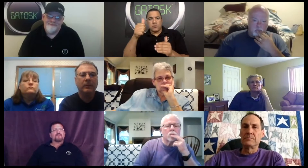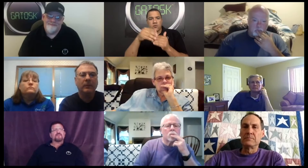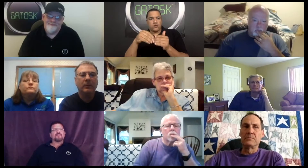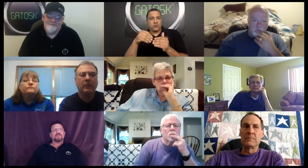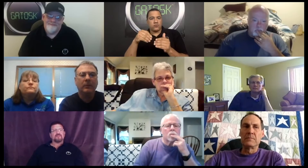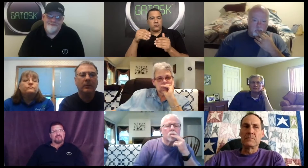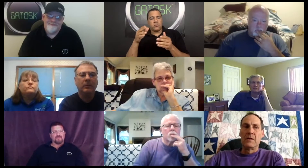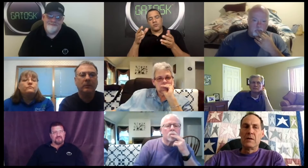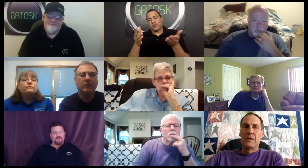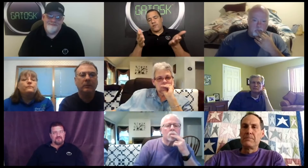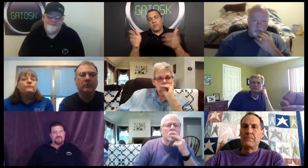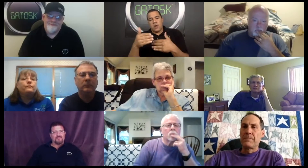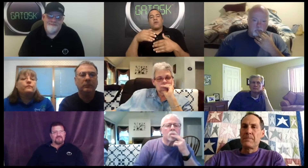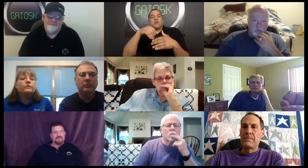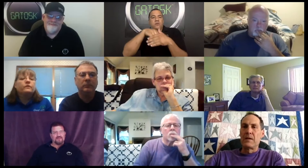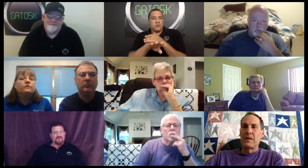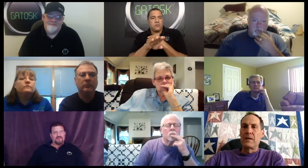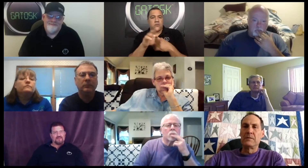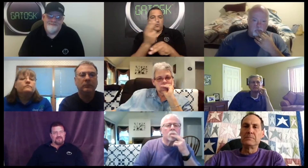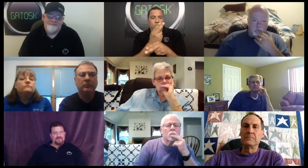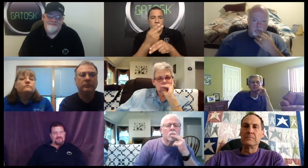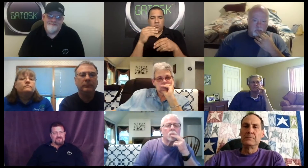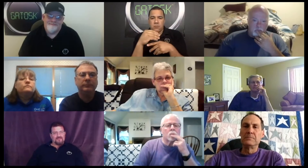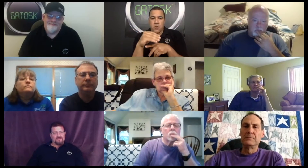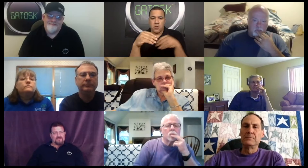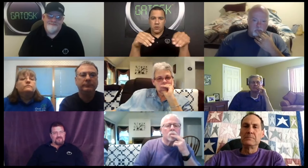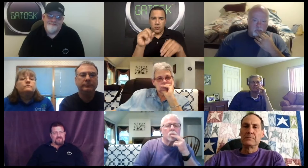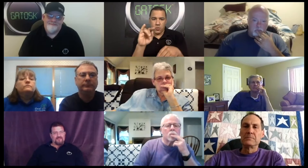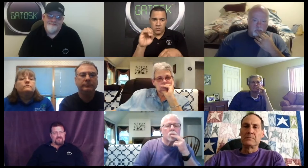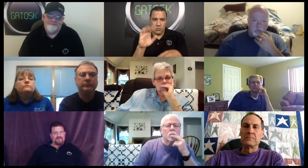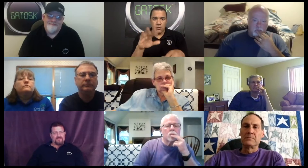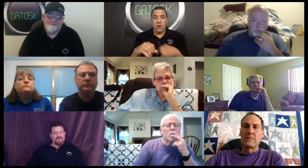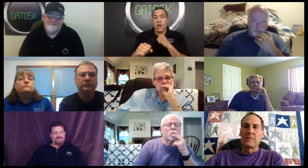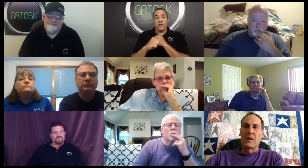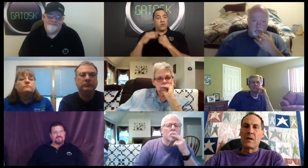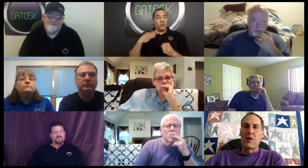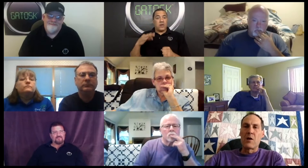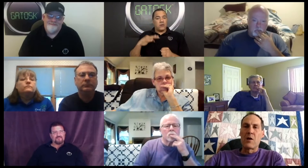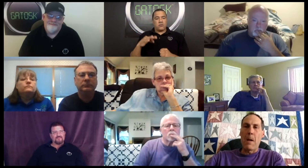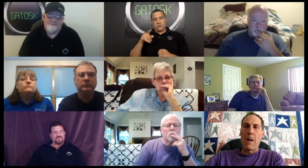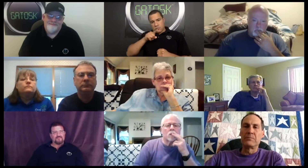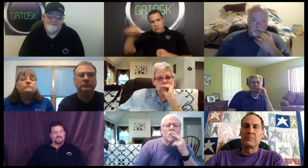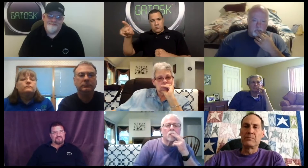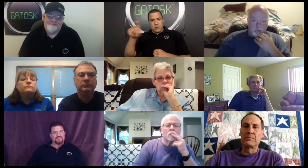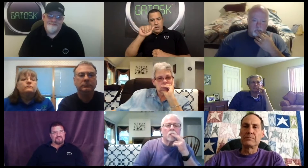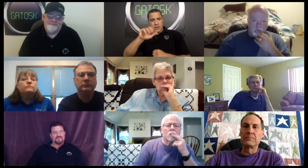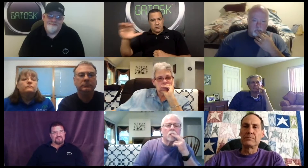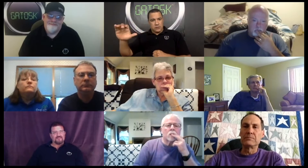$5 fee or the $10 service package to be able to access the marketing suite. Advertising credit goes